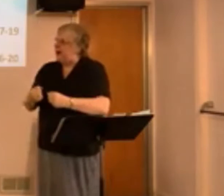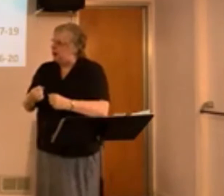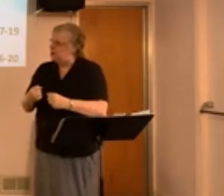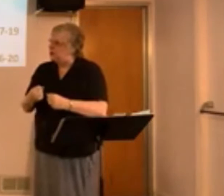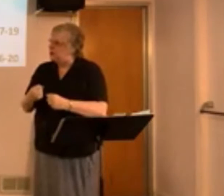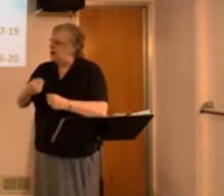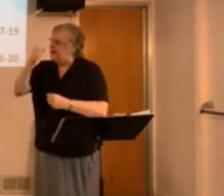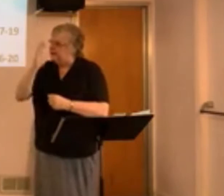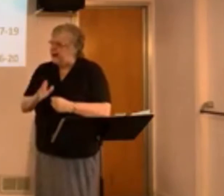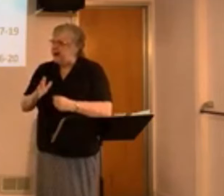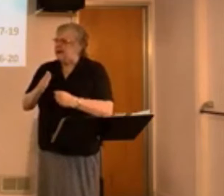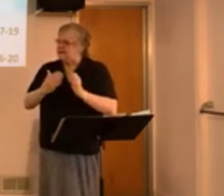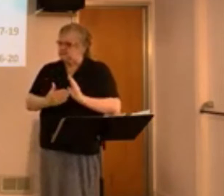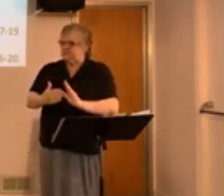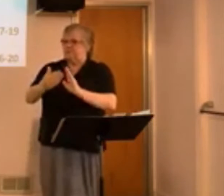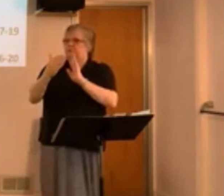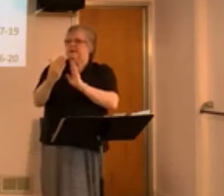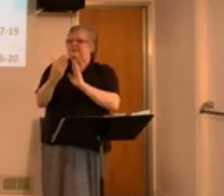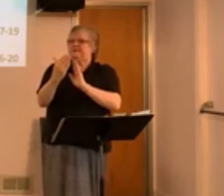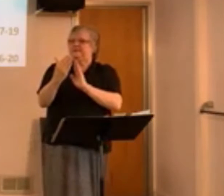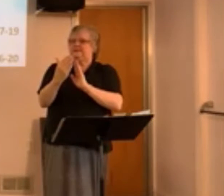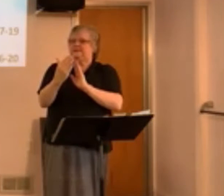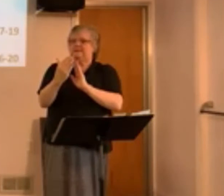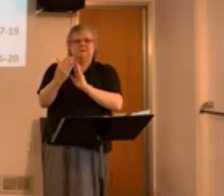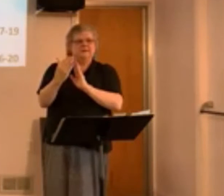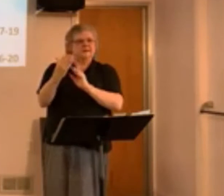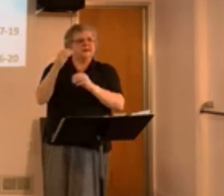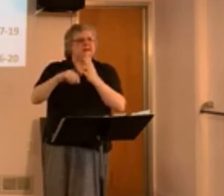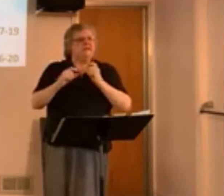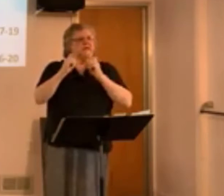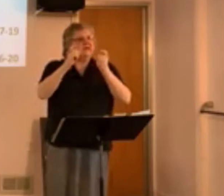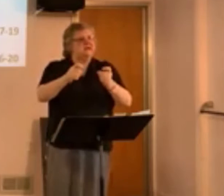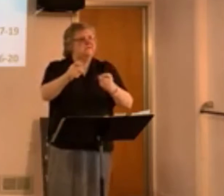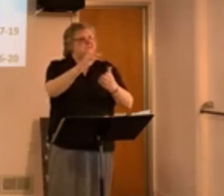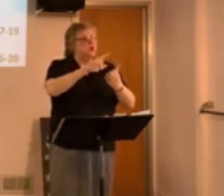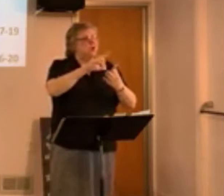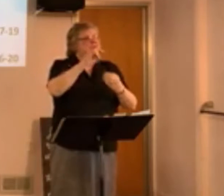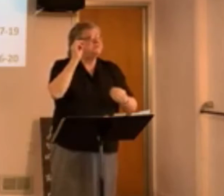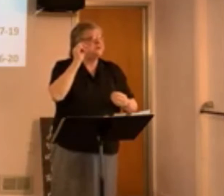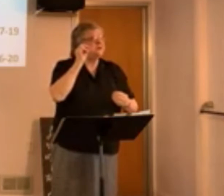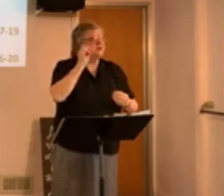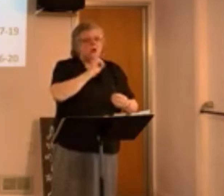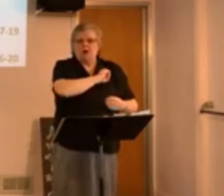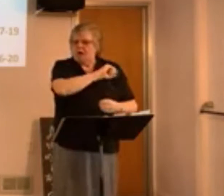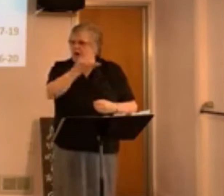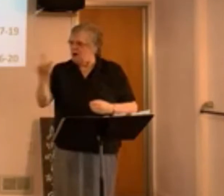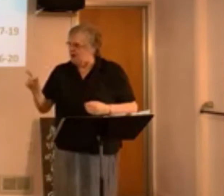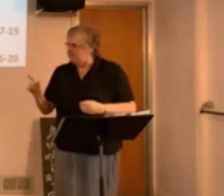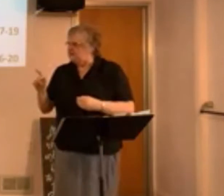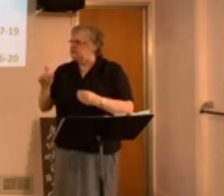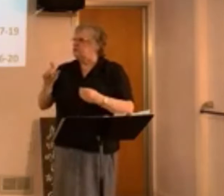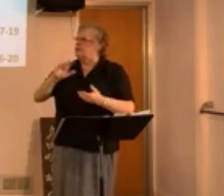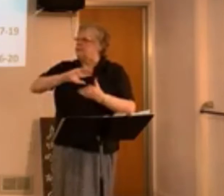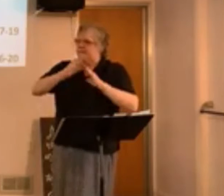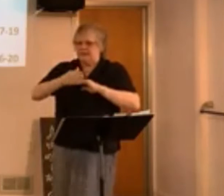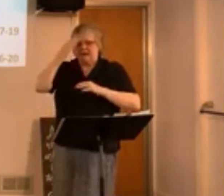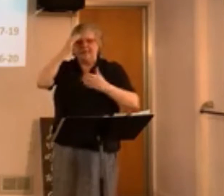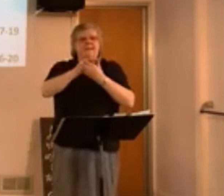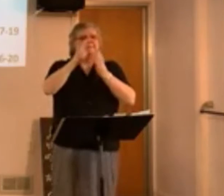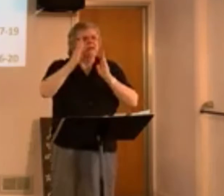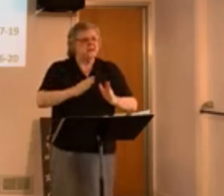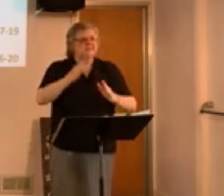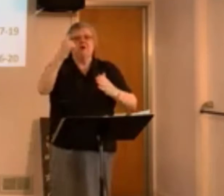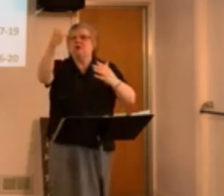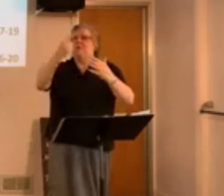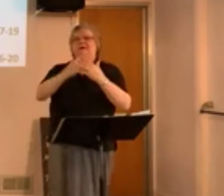is God is present in the gift of the Holy Spirit. All of us, when we become a believer, when we